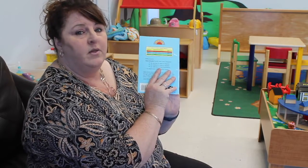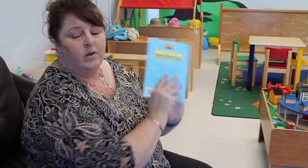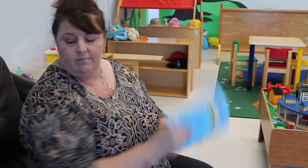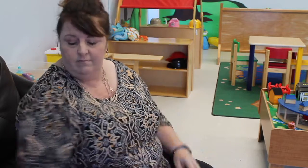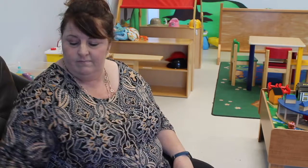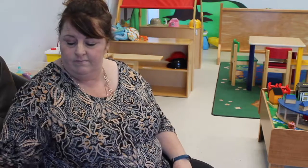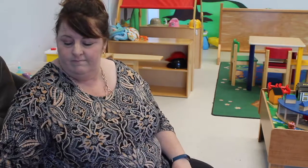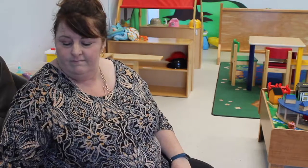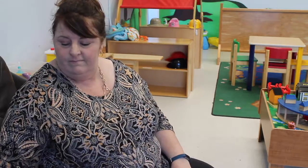one.